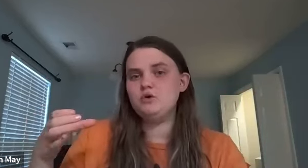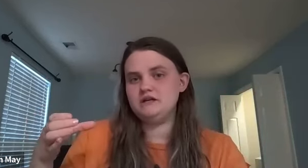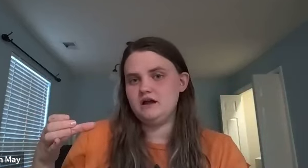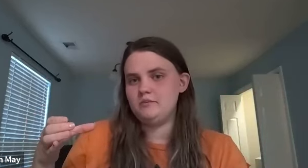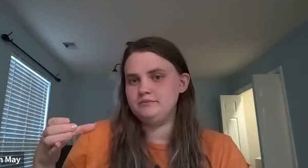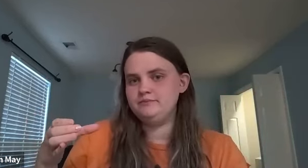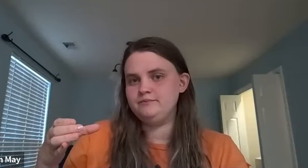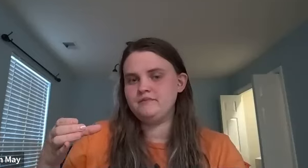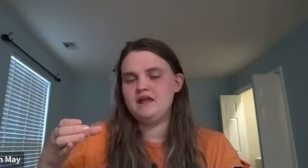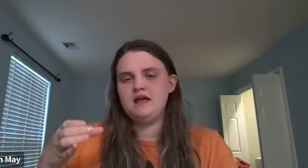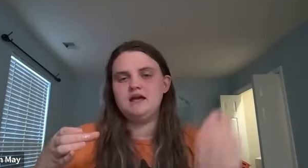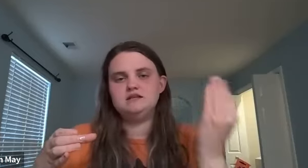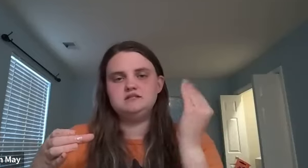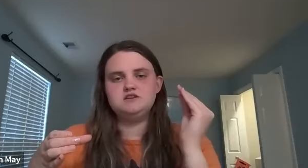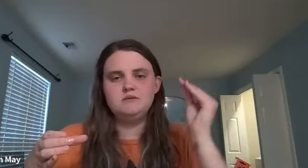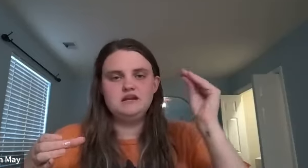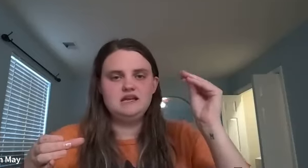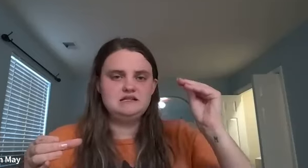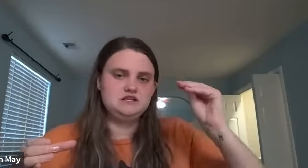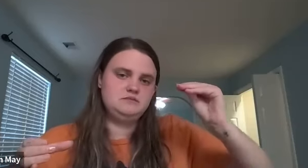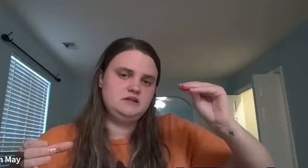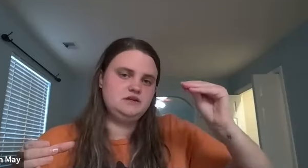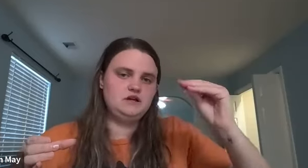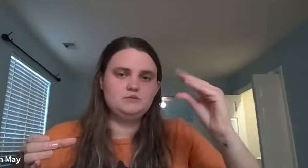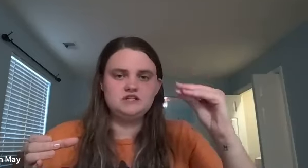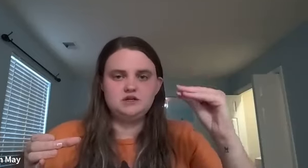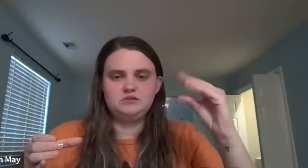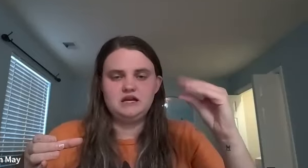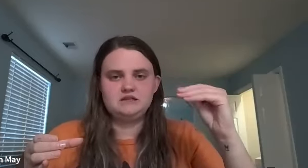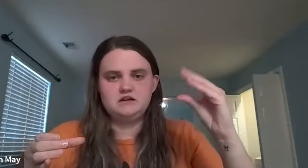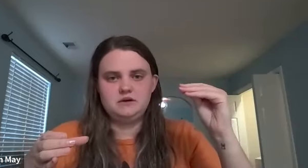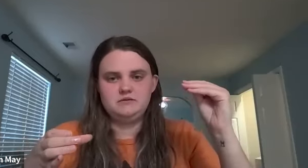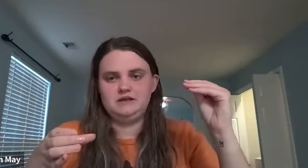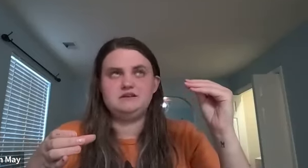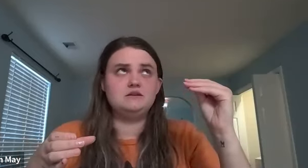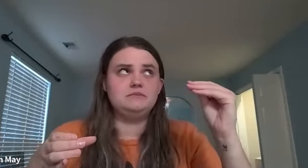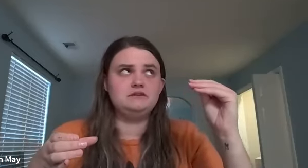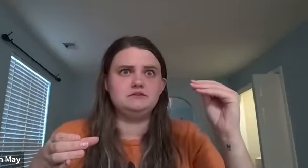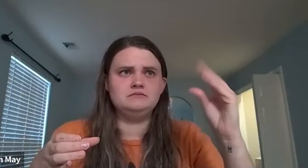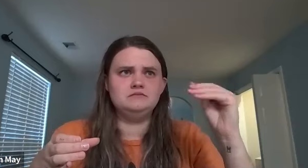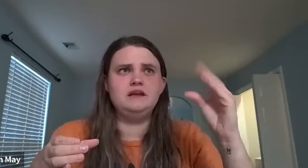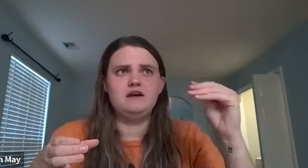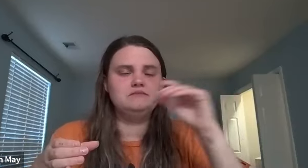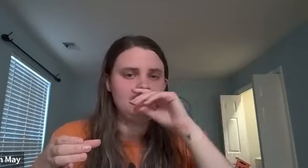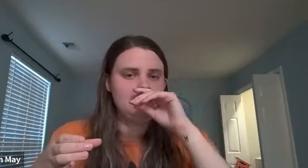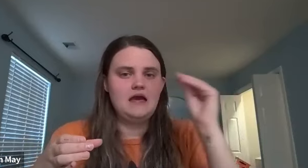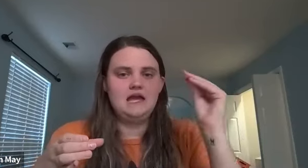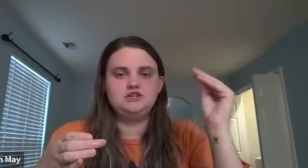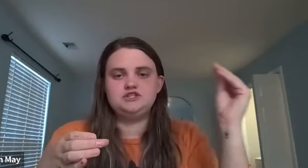holding a cup. Dominant hand is going to be like almost like you're playing a sock puppet, or yeah. And you're just going